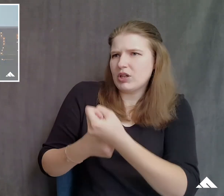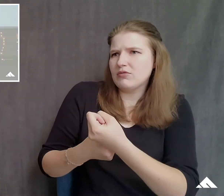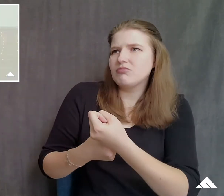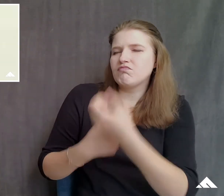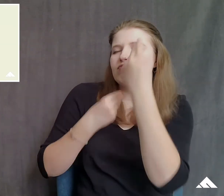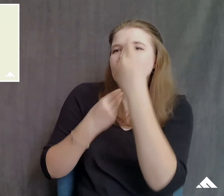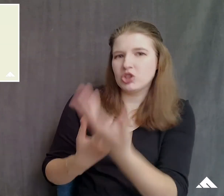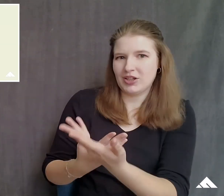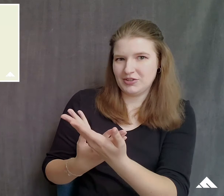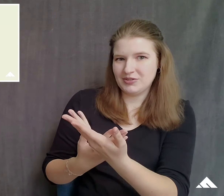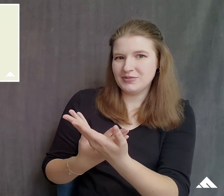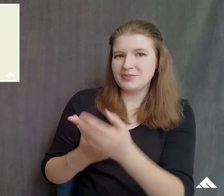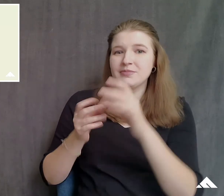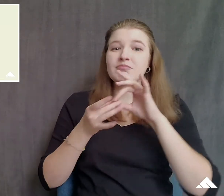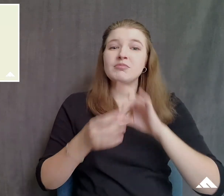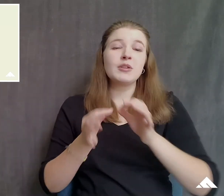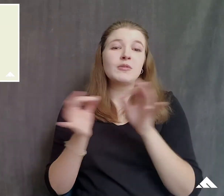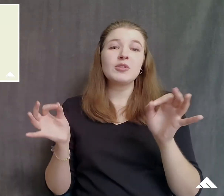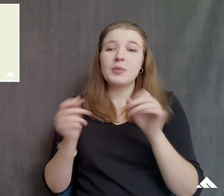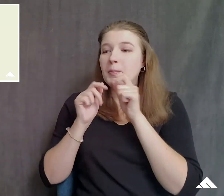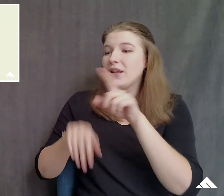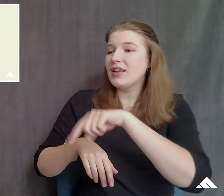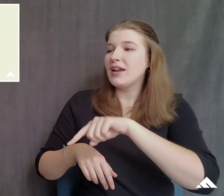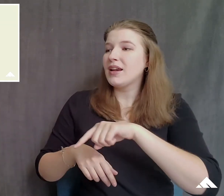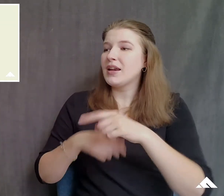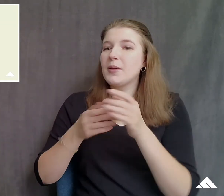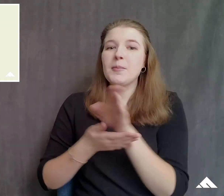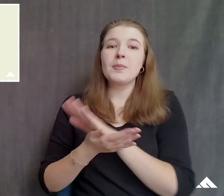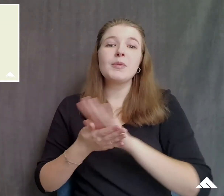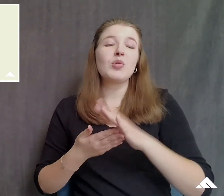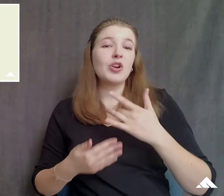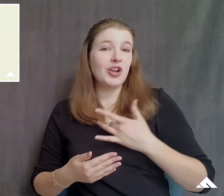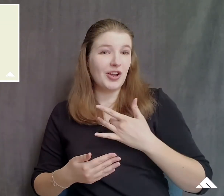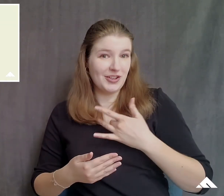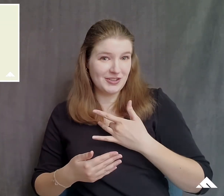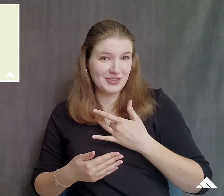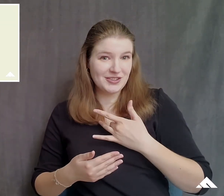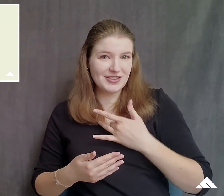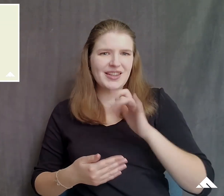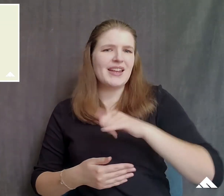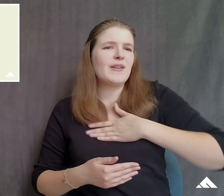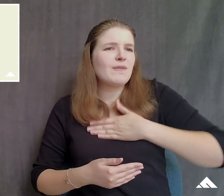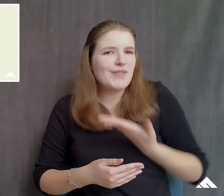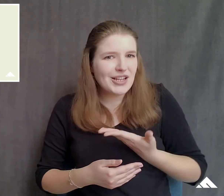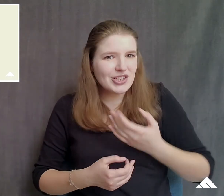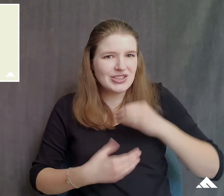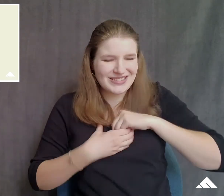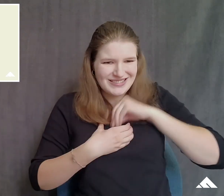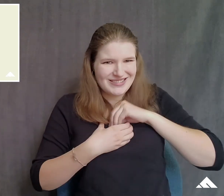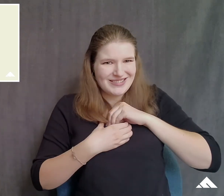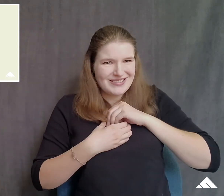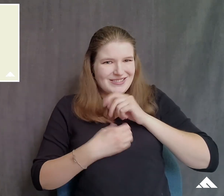in heart. Blessed are the pure in heart. This is a confession, emptying, cleaning out what's